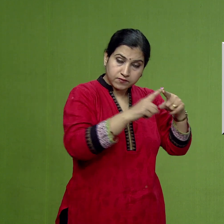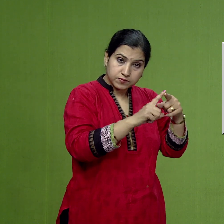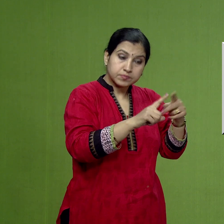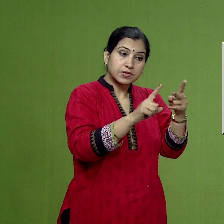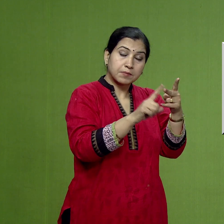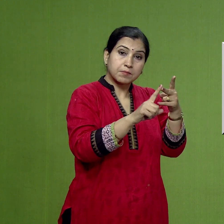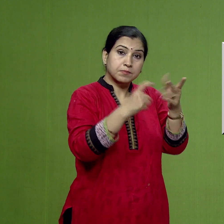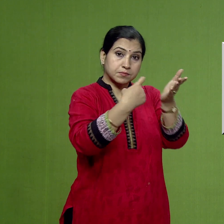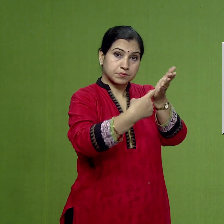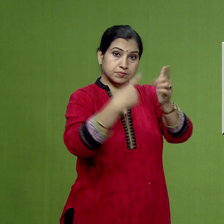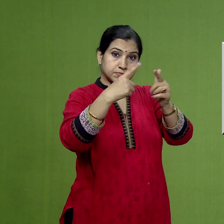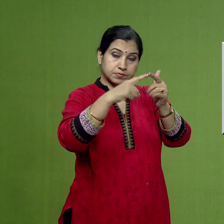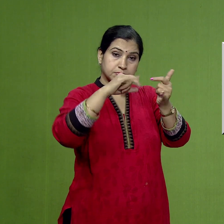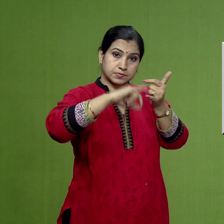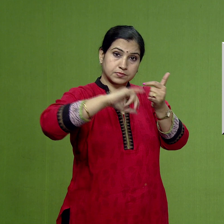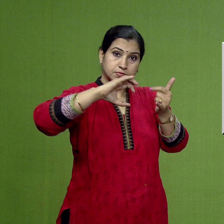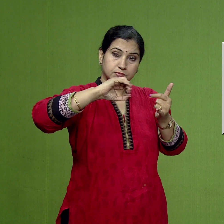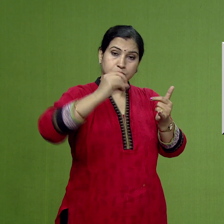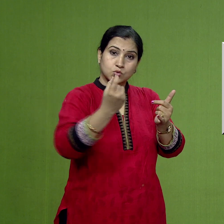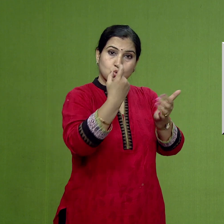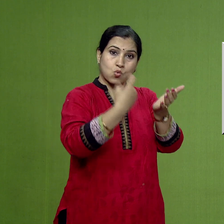anything that is useful to us.